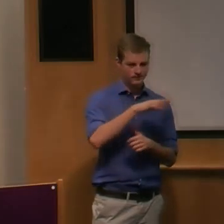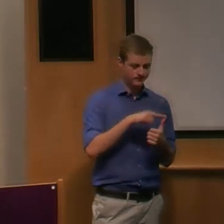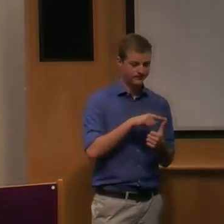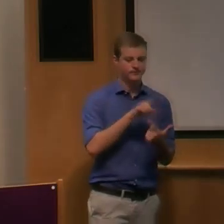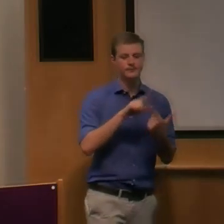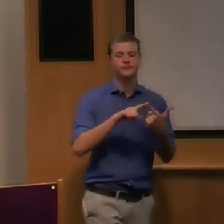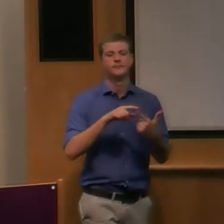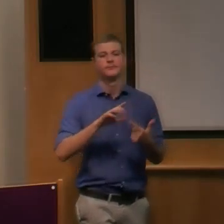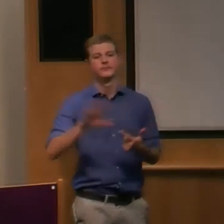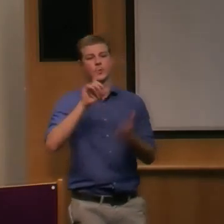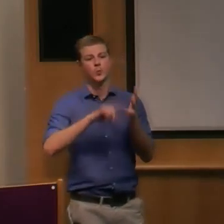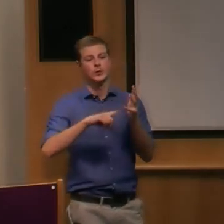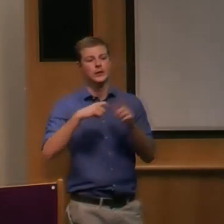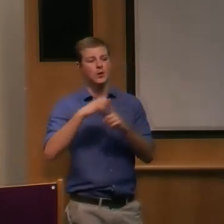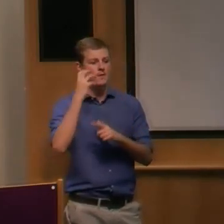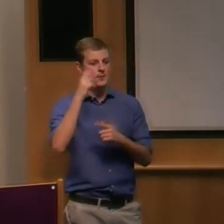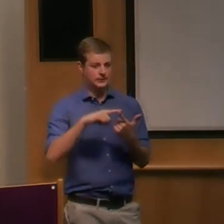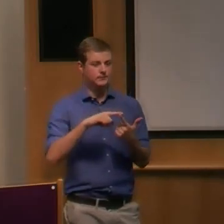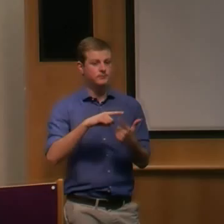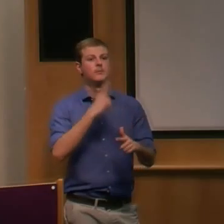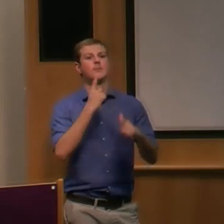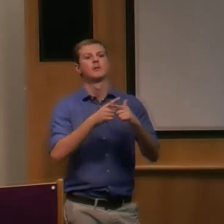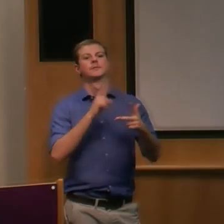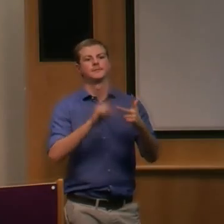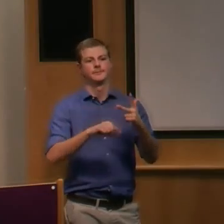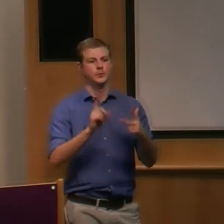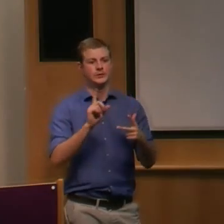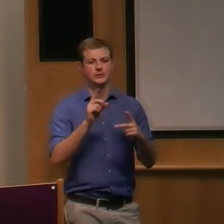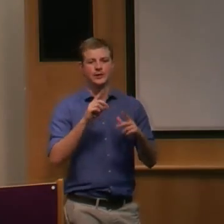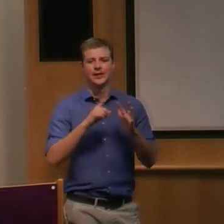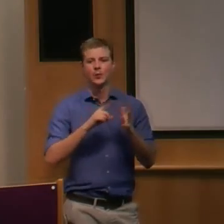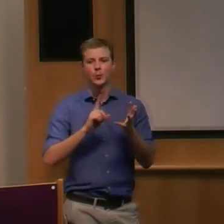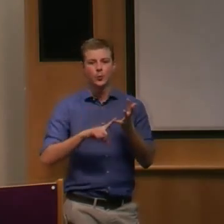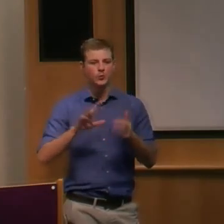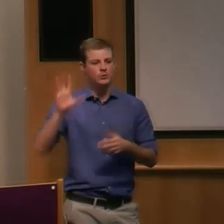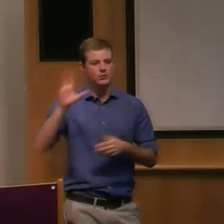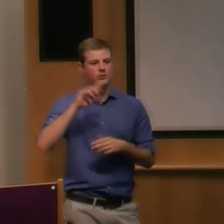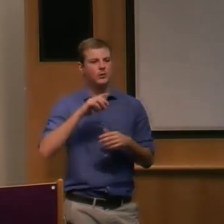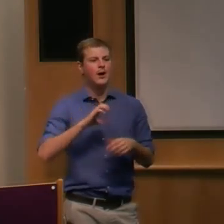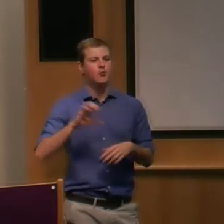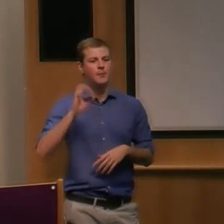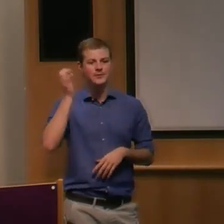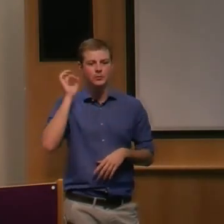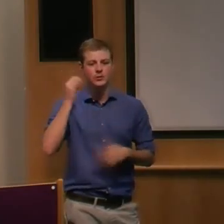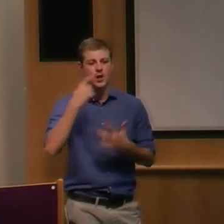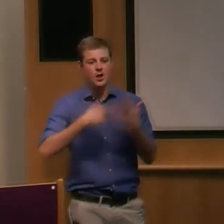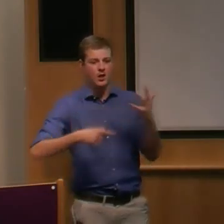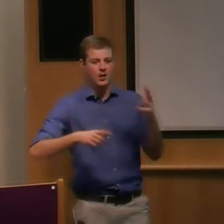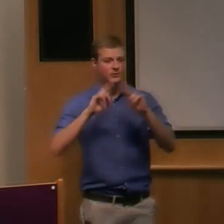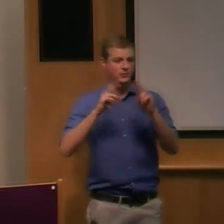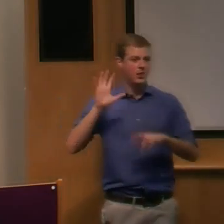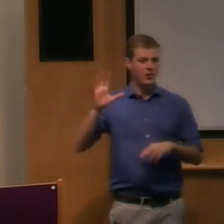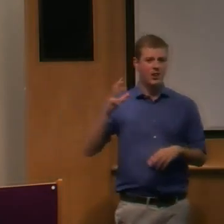place. Let me tell you on a local level and a central government level and on a European, pan-European level as